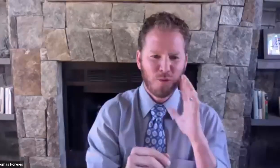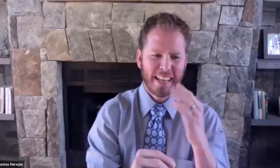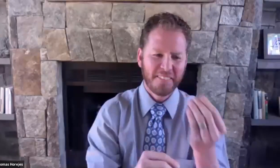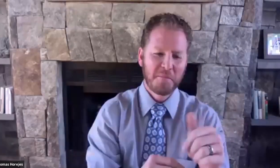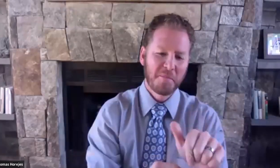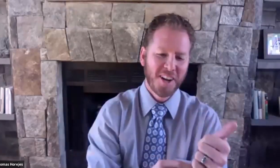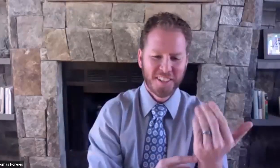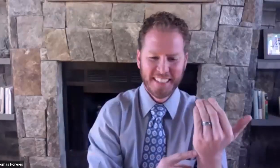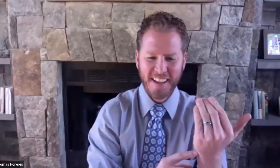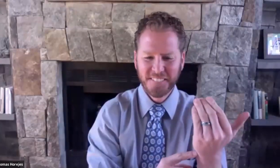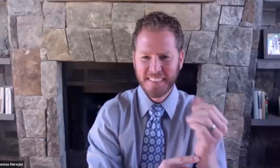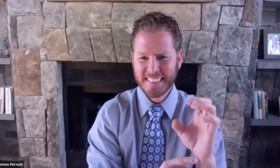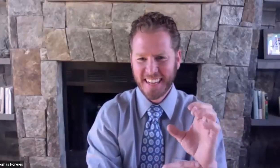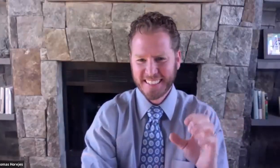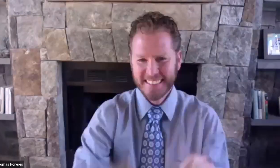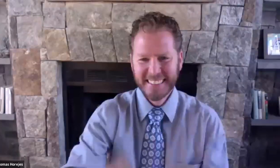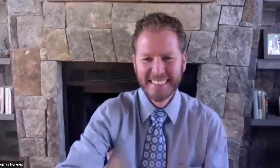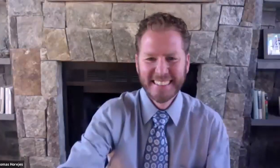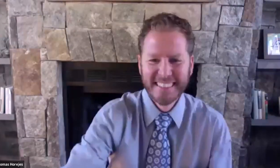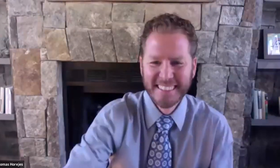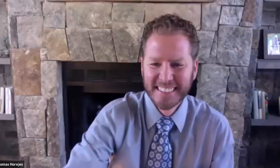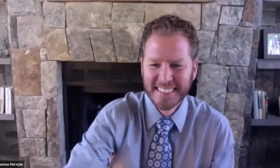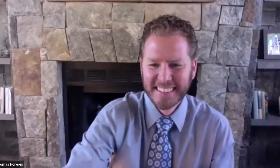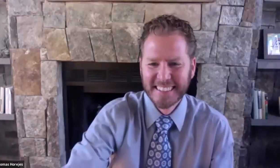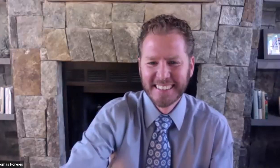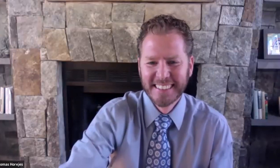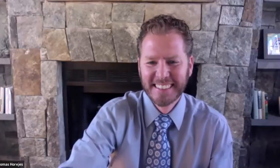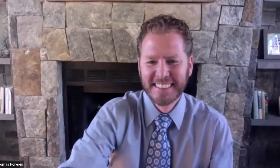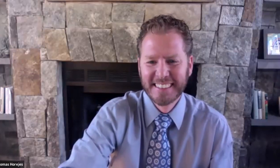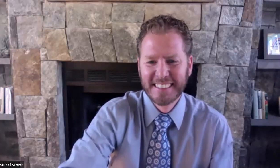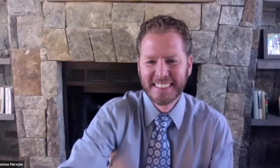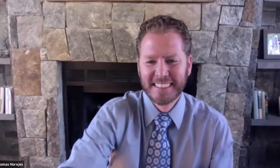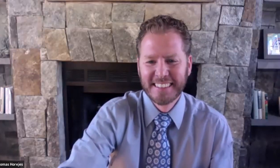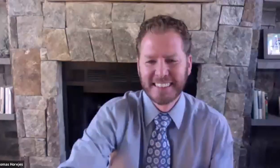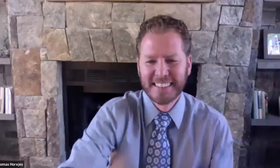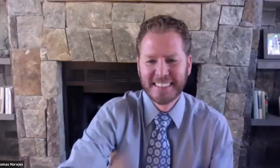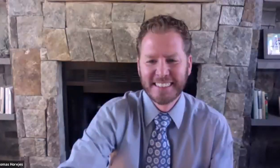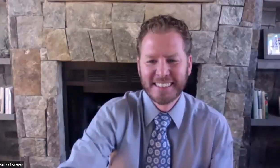Seems we're still getting more answers. I'll give everyone another 10, 15 seconds.